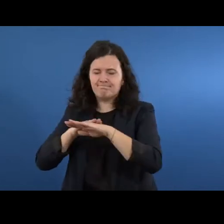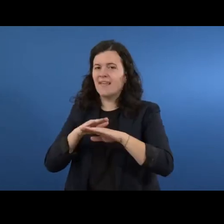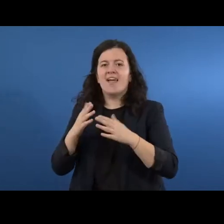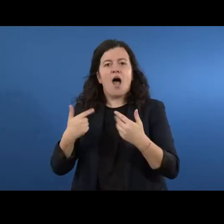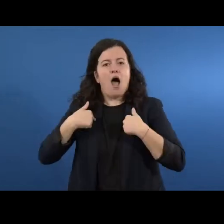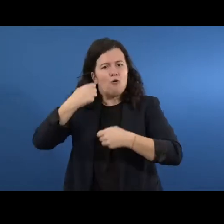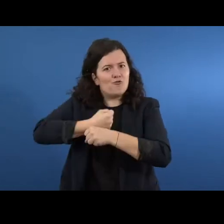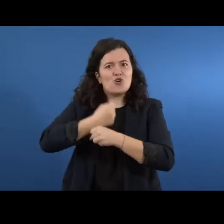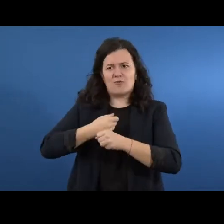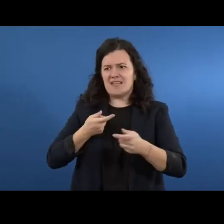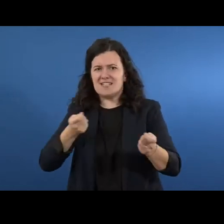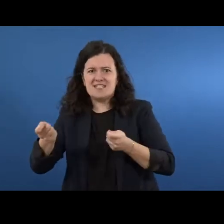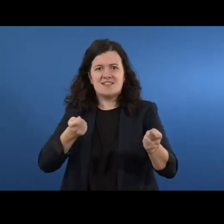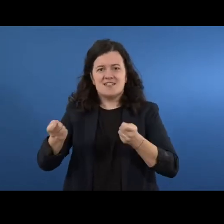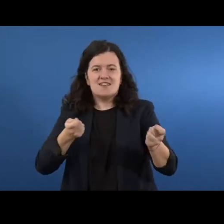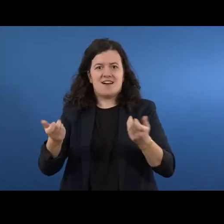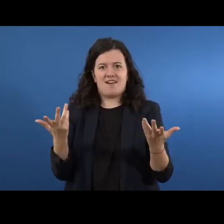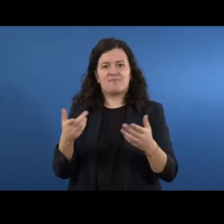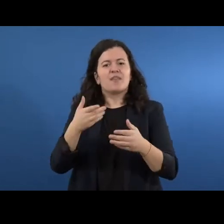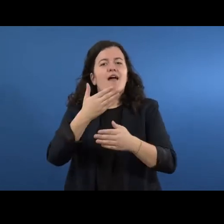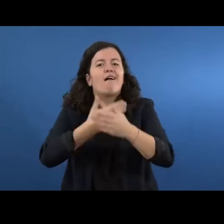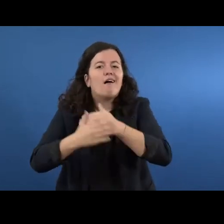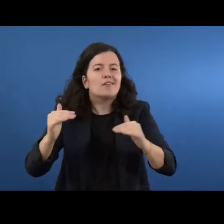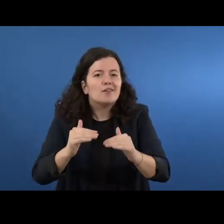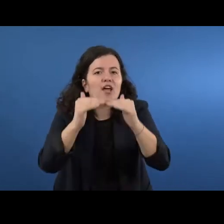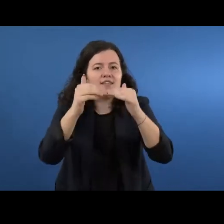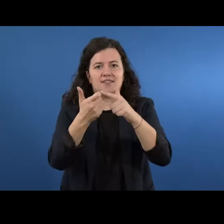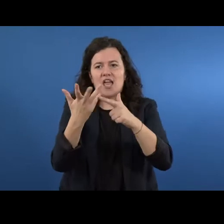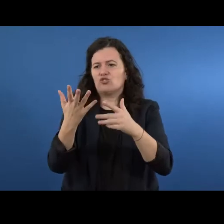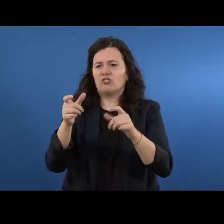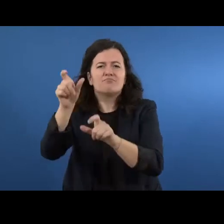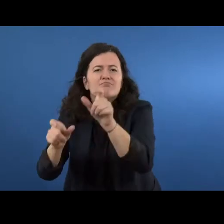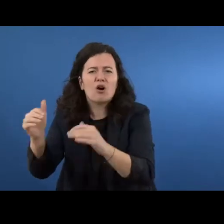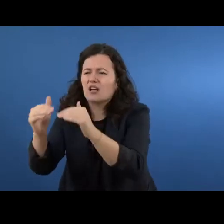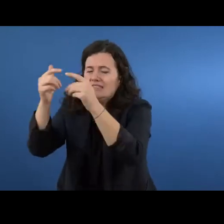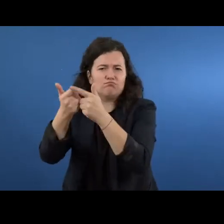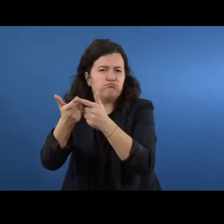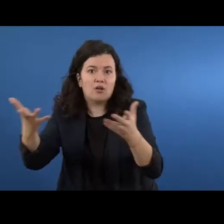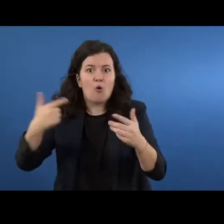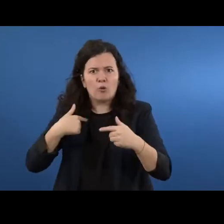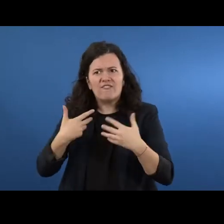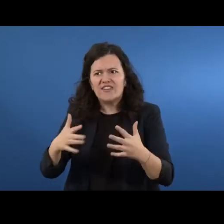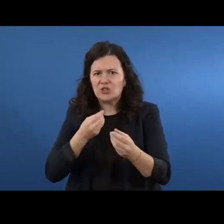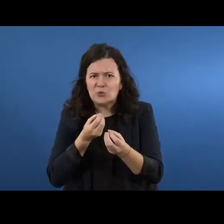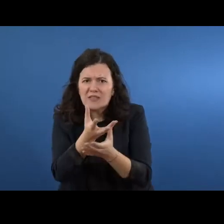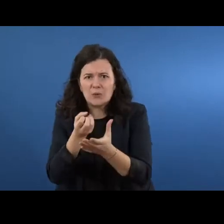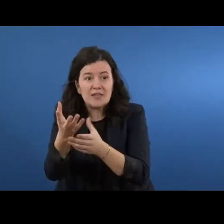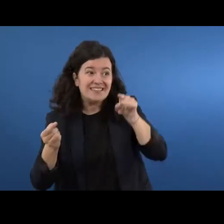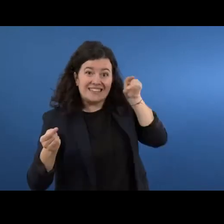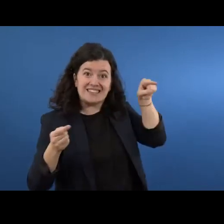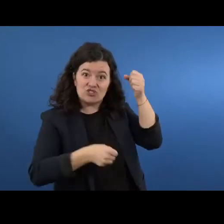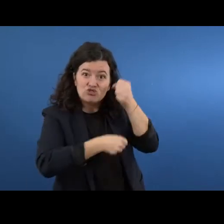with disabled people's organizations and civil society organizations. On the other hand, we're also, we've seen demand grow